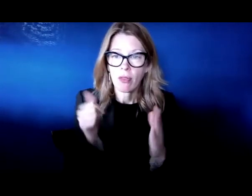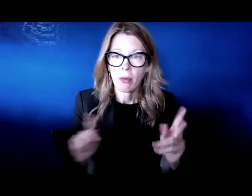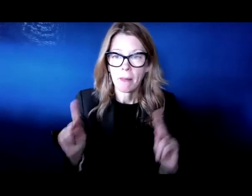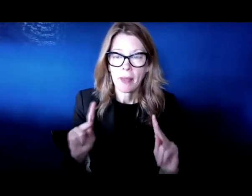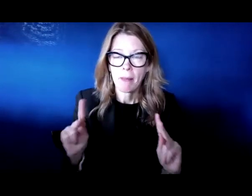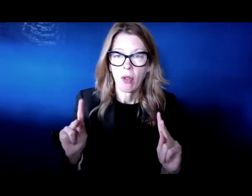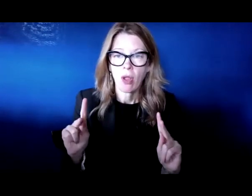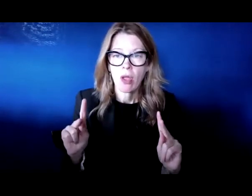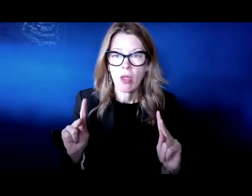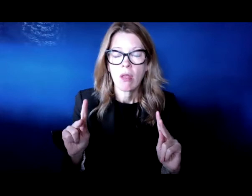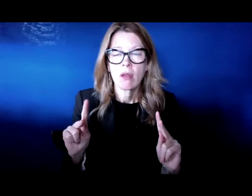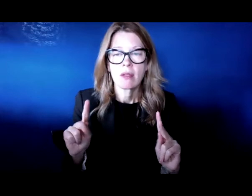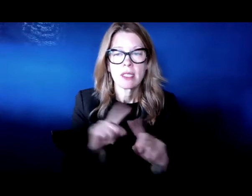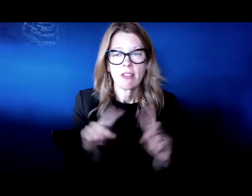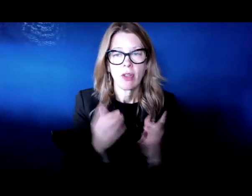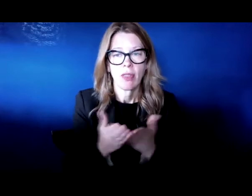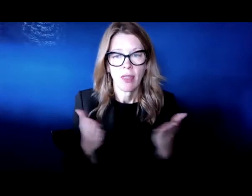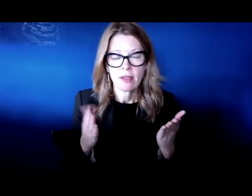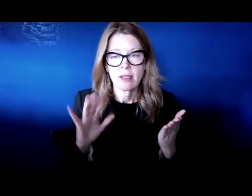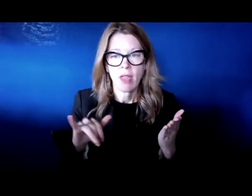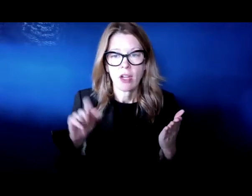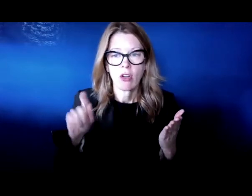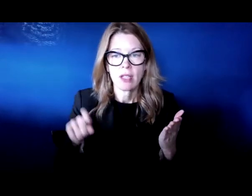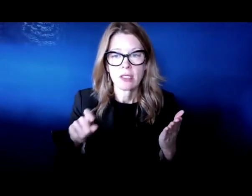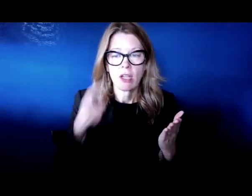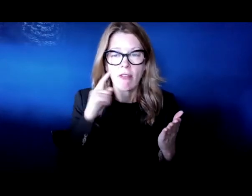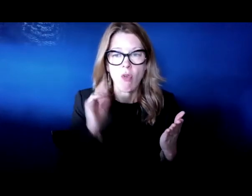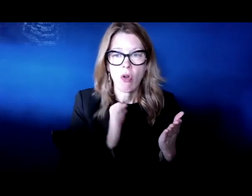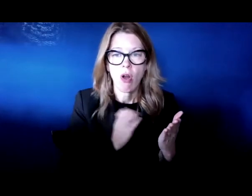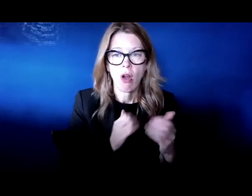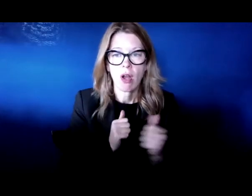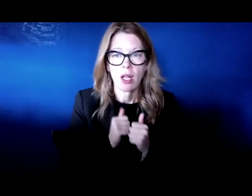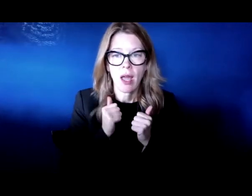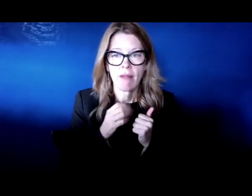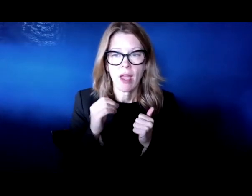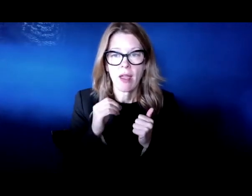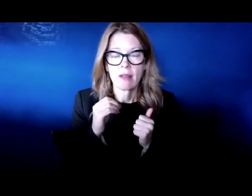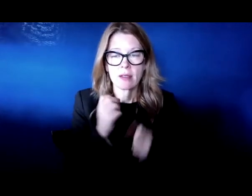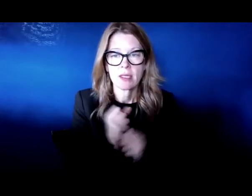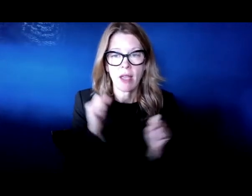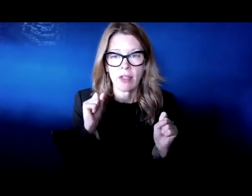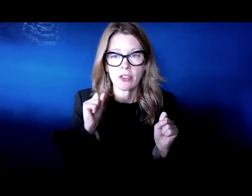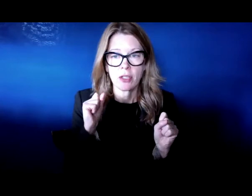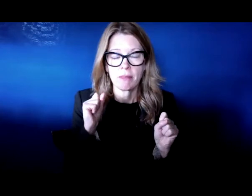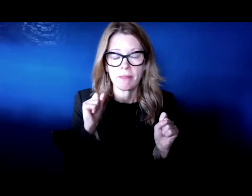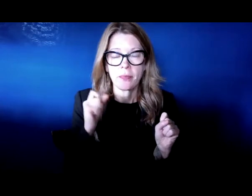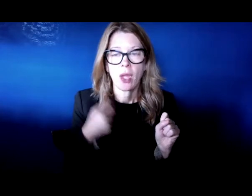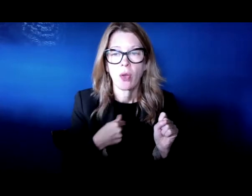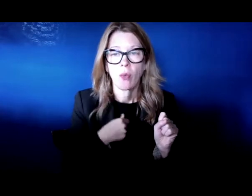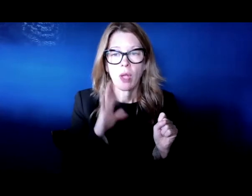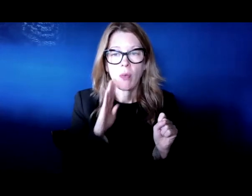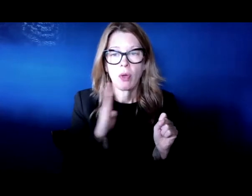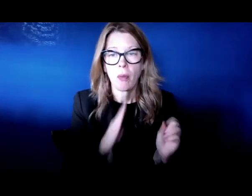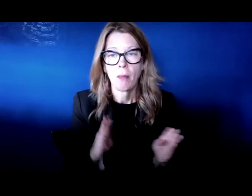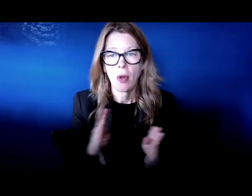things that are necessary for our life and for our salvation. And so that we may prepare ourselves in heart